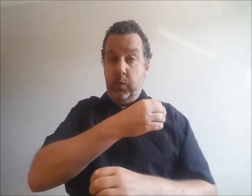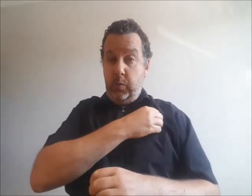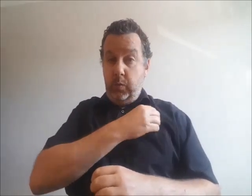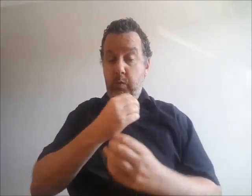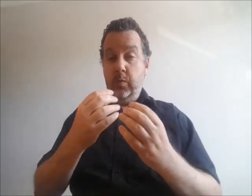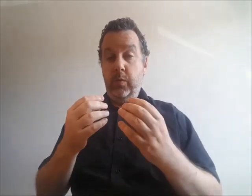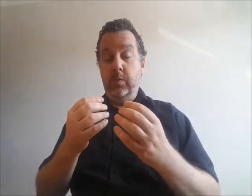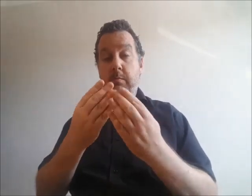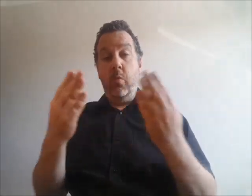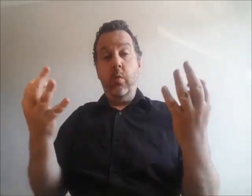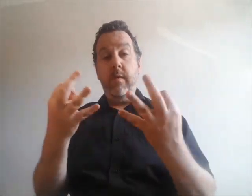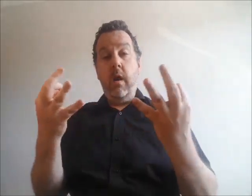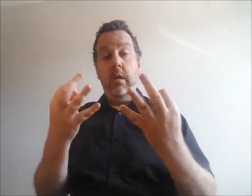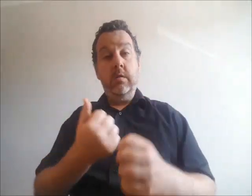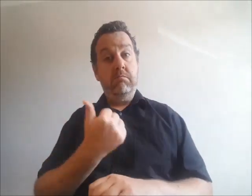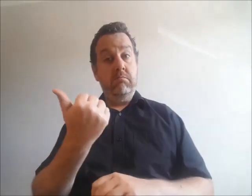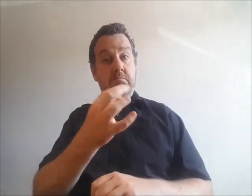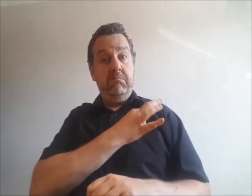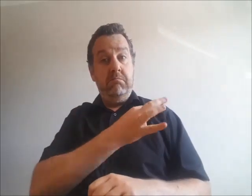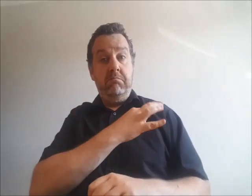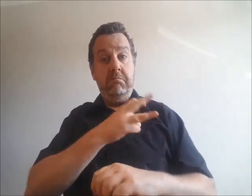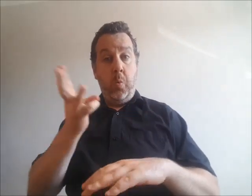Guardians that Patrick has been well educated,